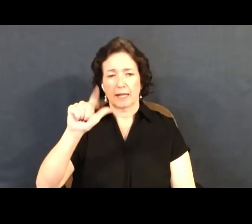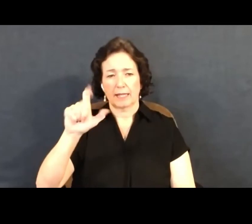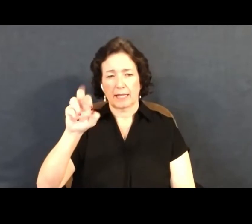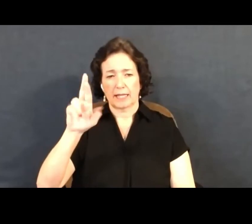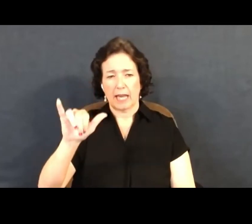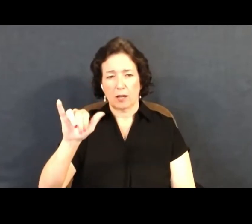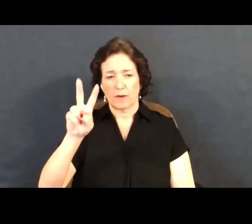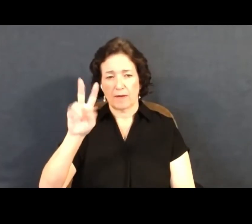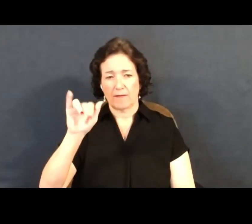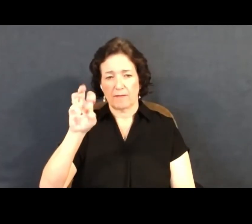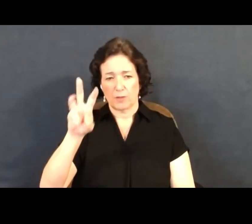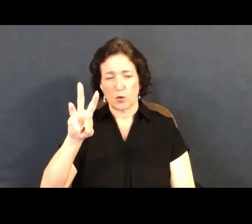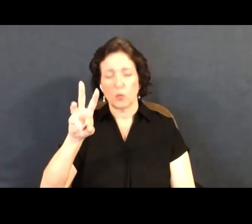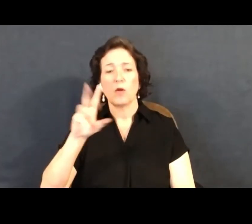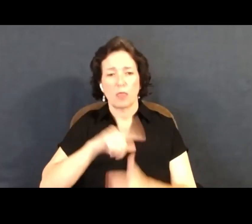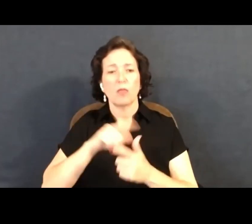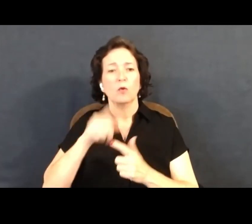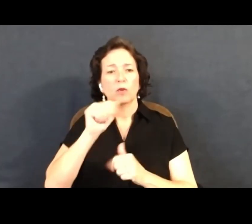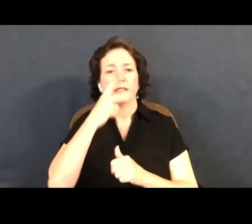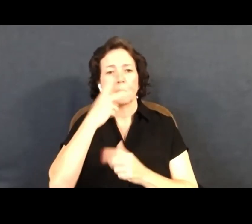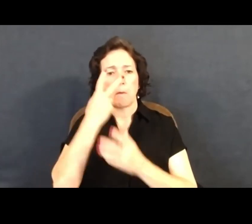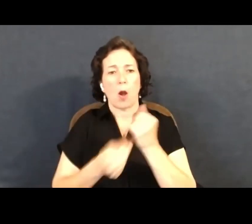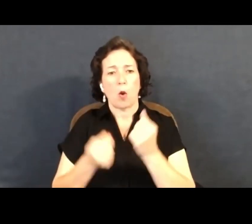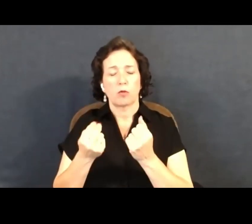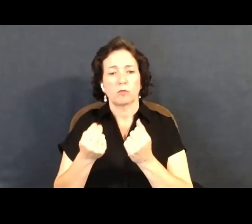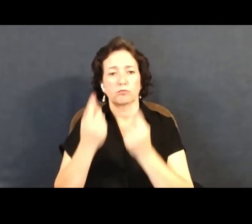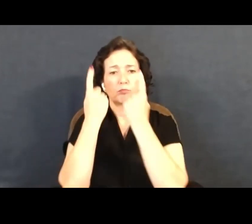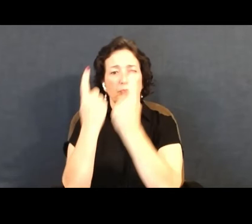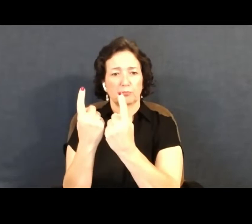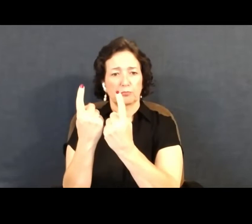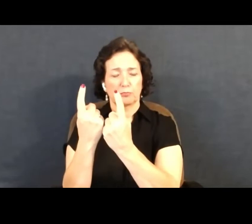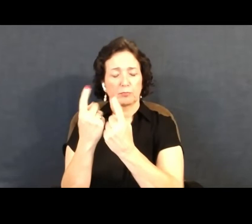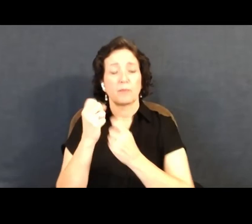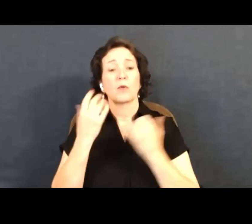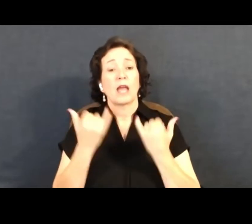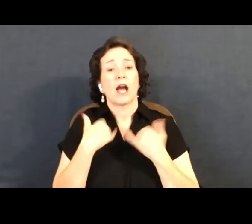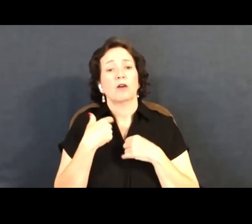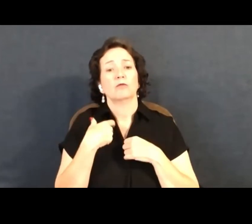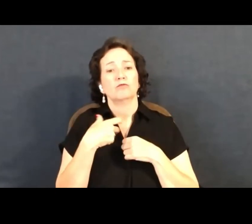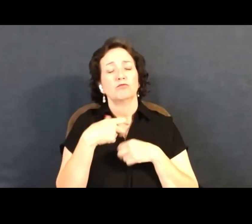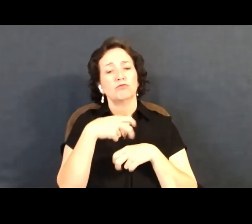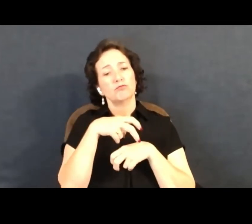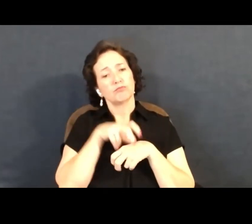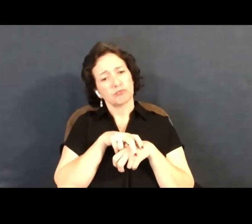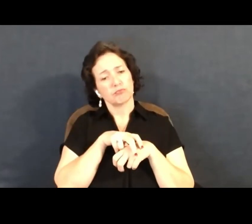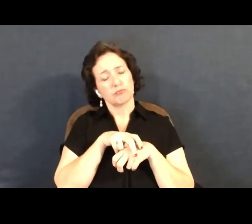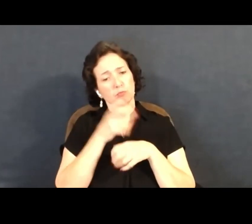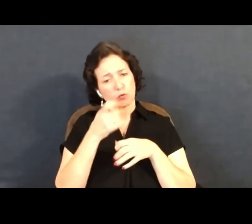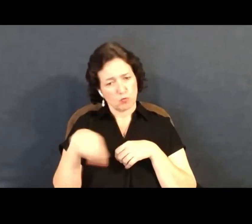see them side by side. So now we invite you to sit back,